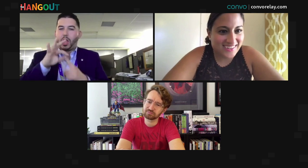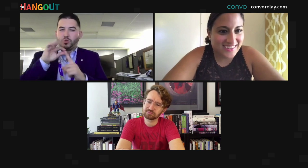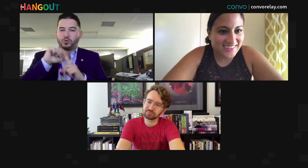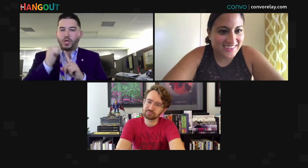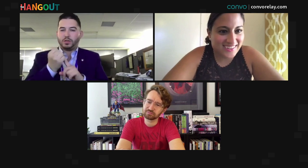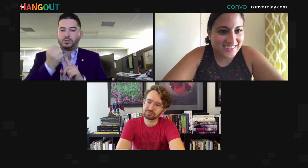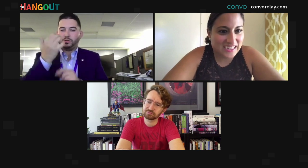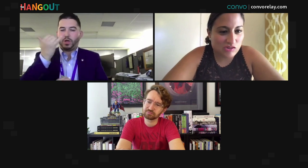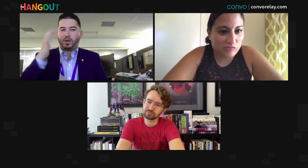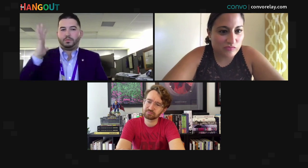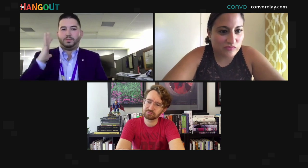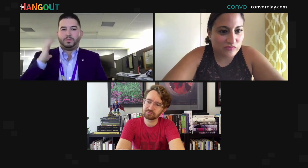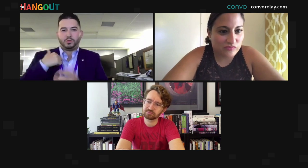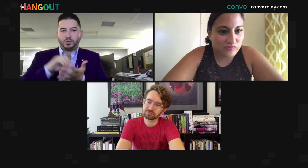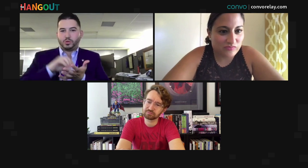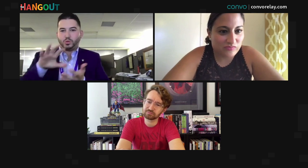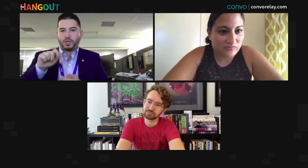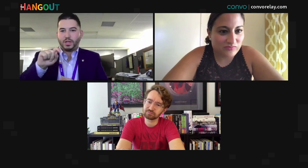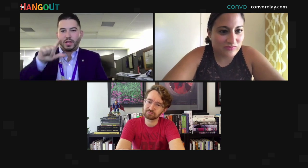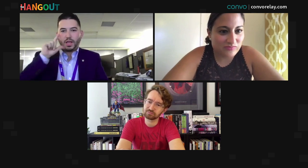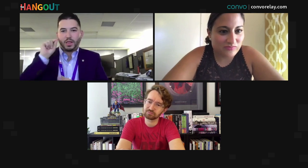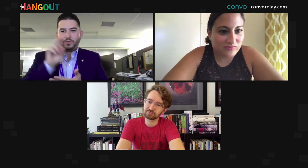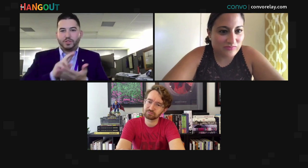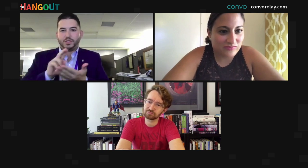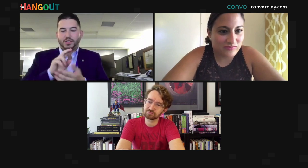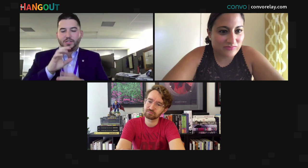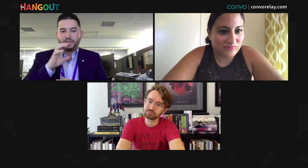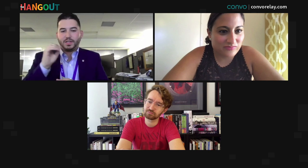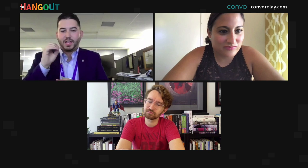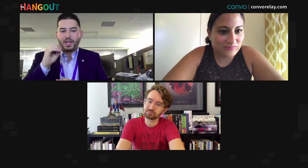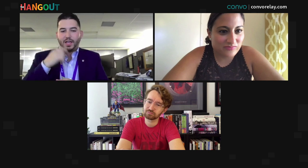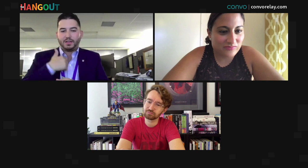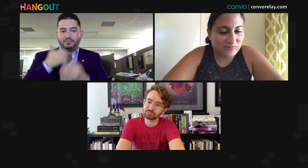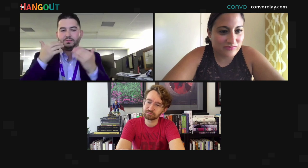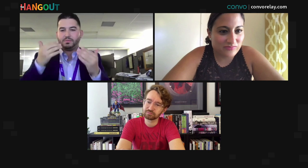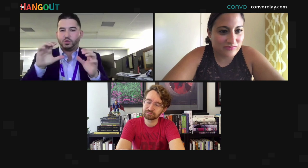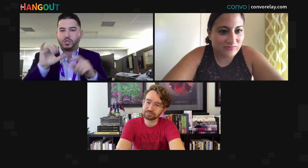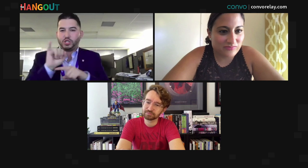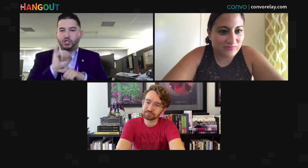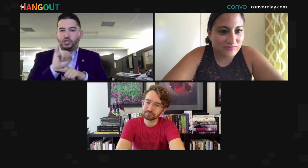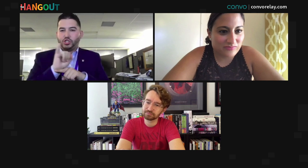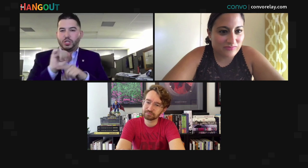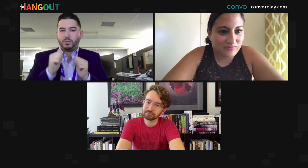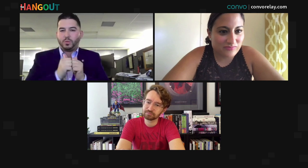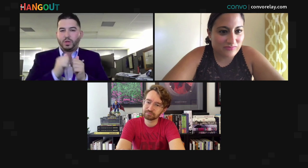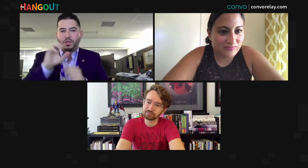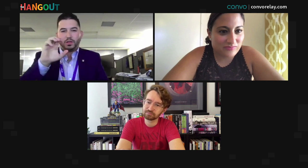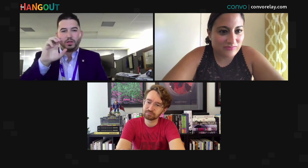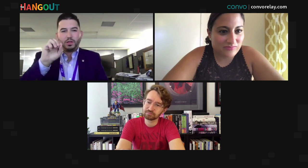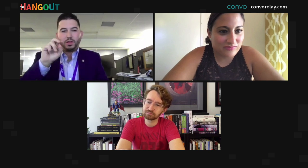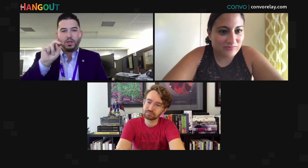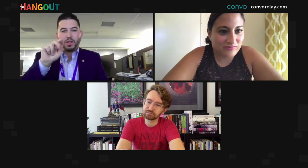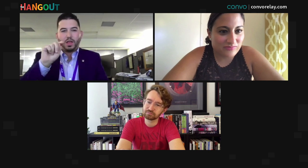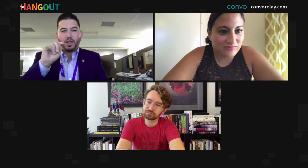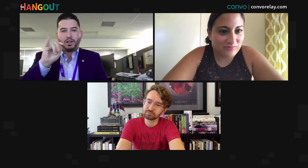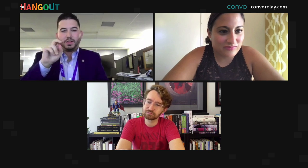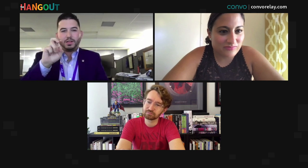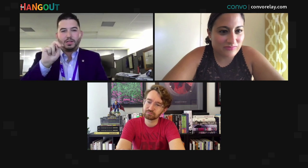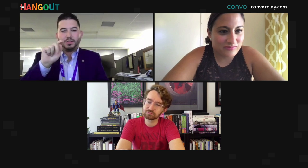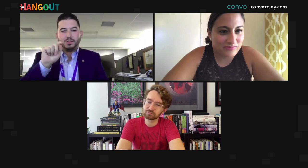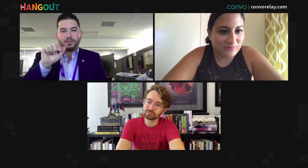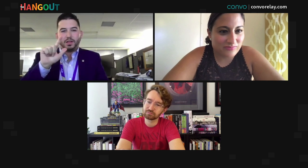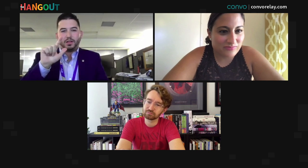Absolutely. So this is Ryan speaking. I think my situation was a bit unique. I was a student at Gallaudet University and I